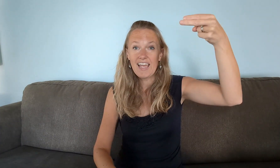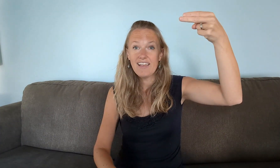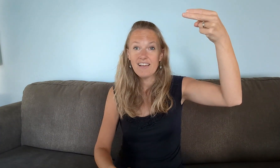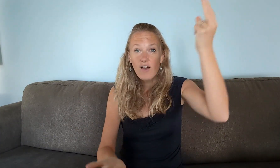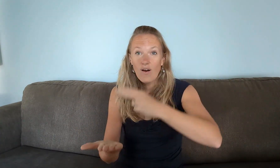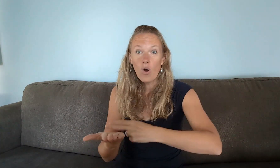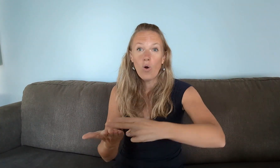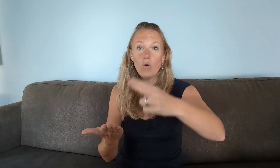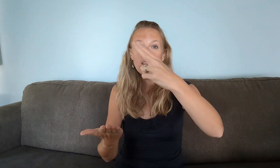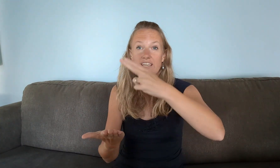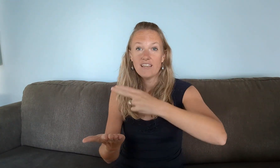high, holy,